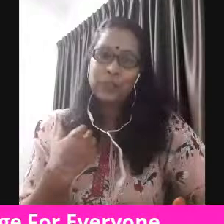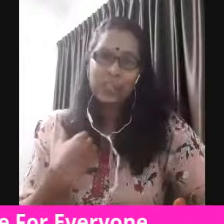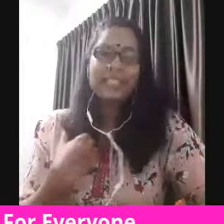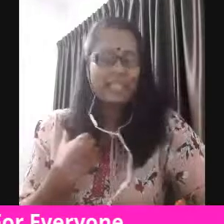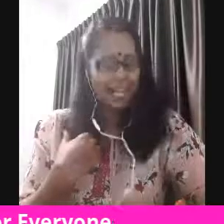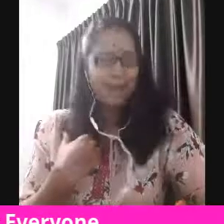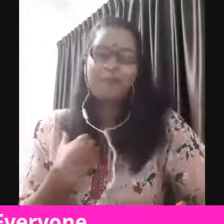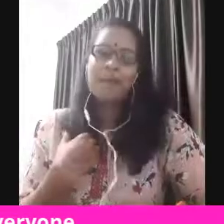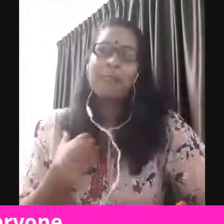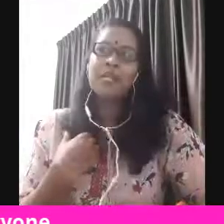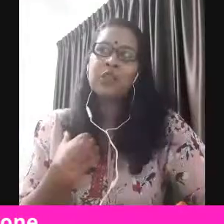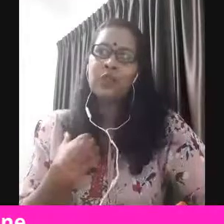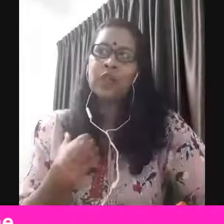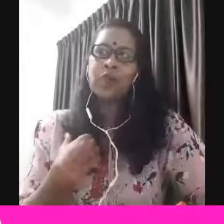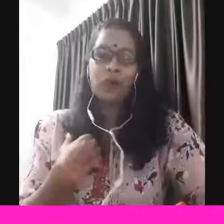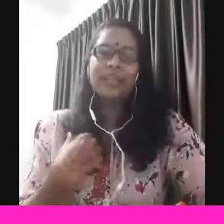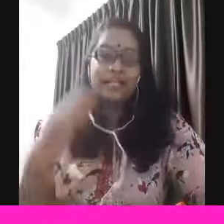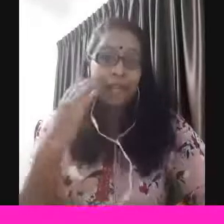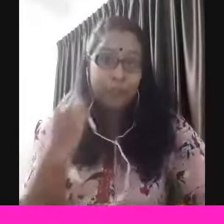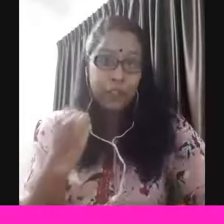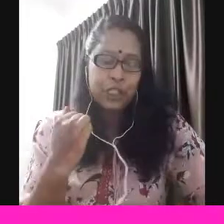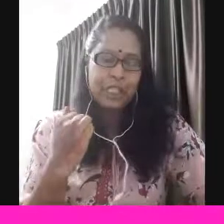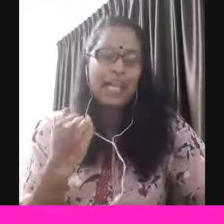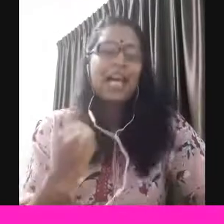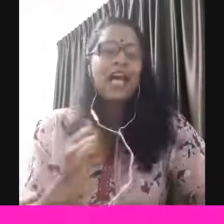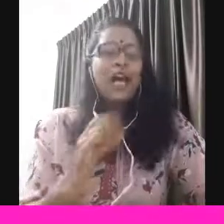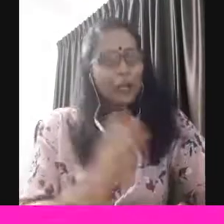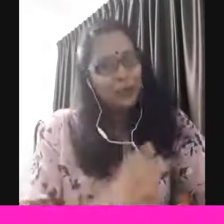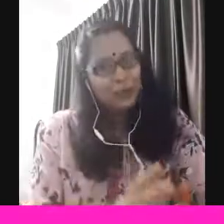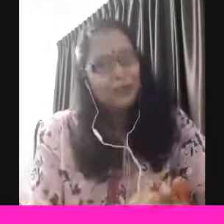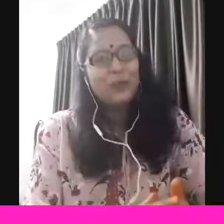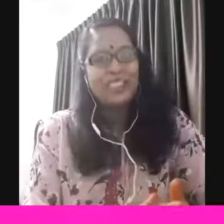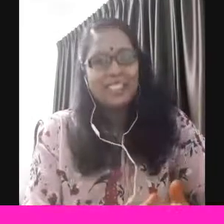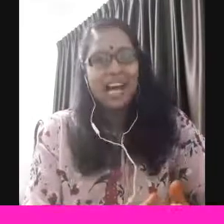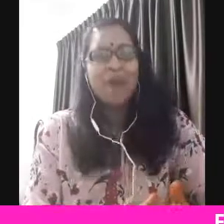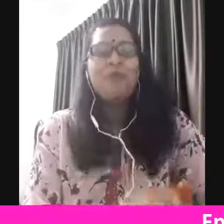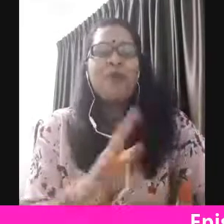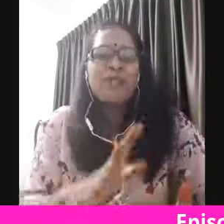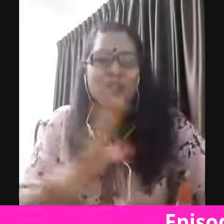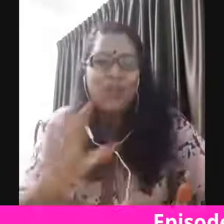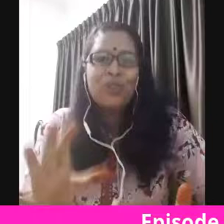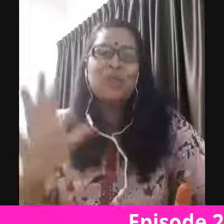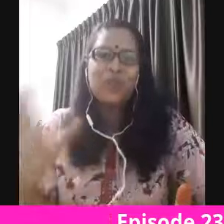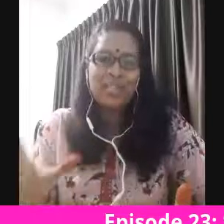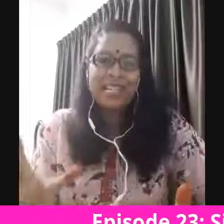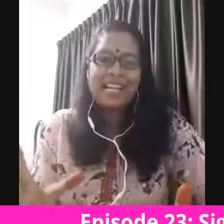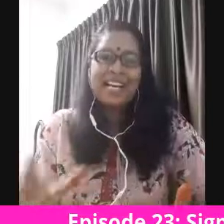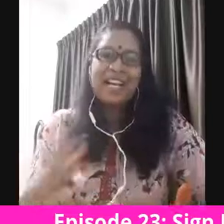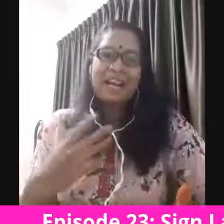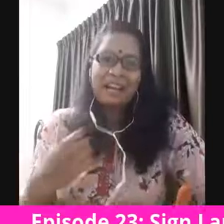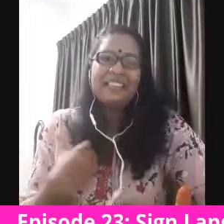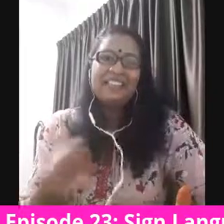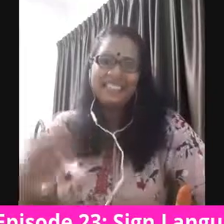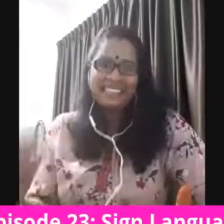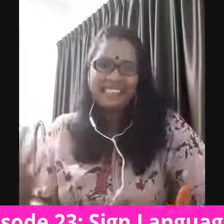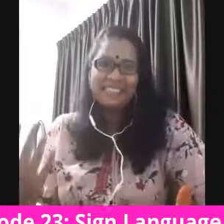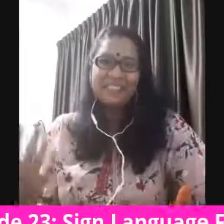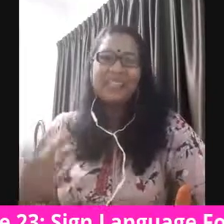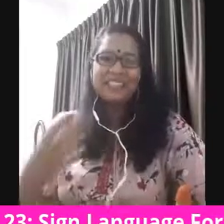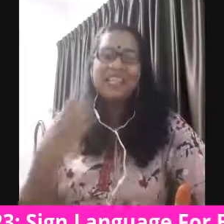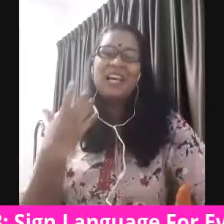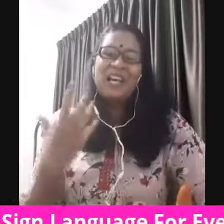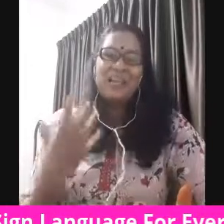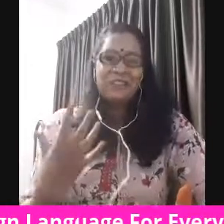intention my is like, school, yeah, my school got one deaf teacher. You know, students are most close to her rather than